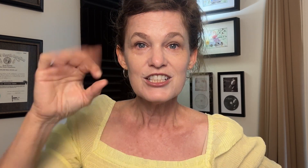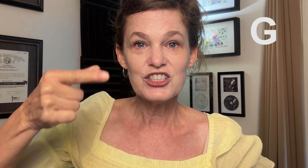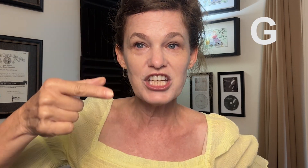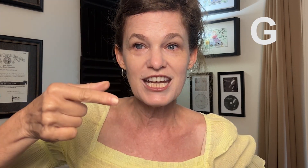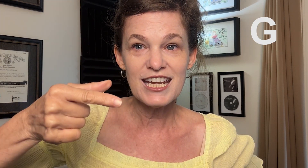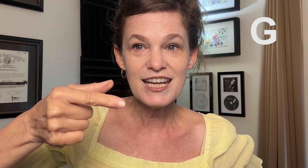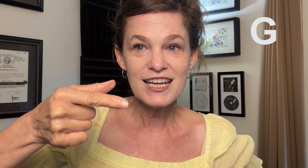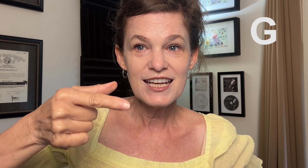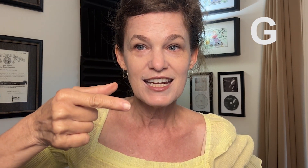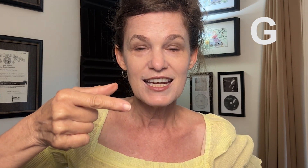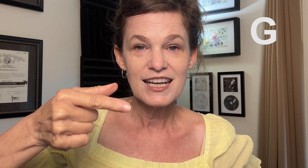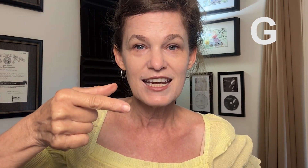G,